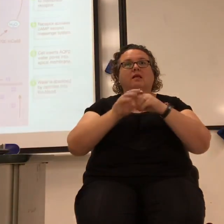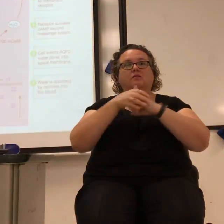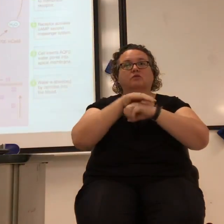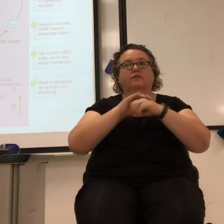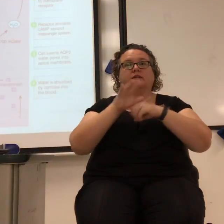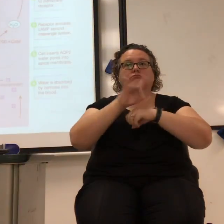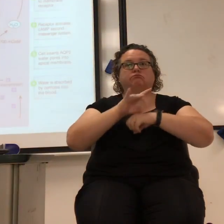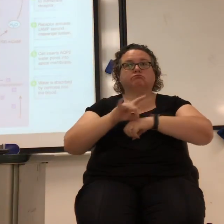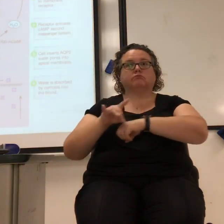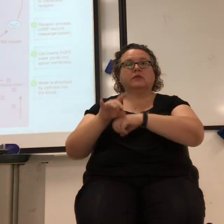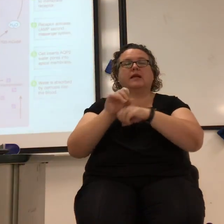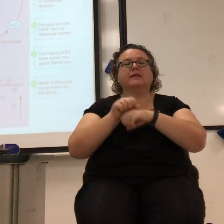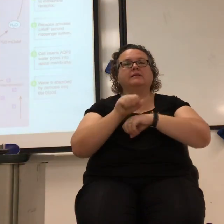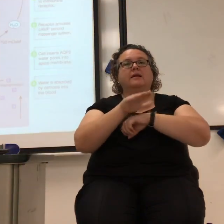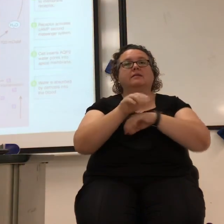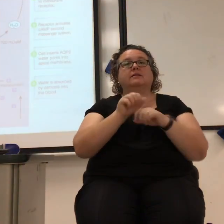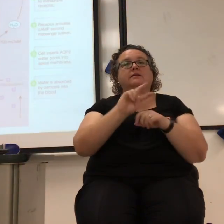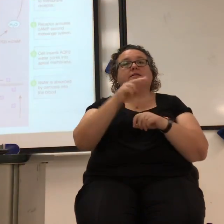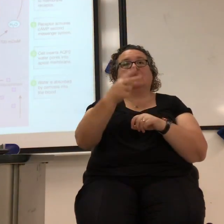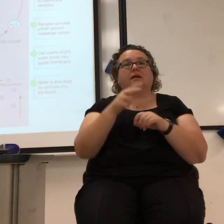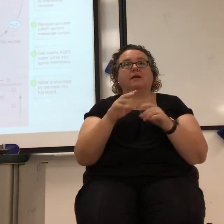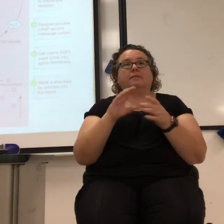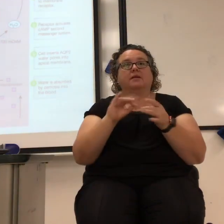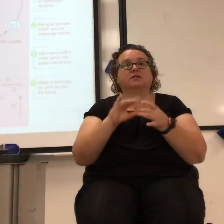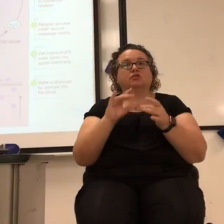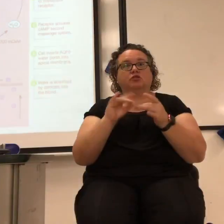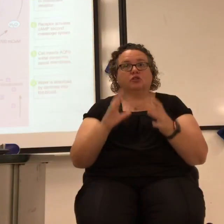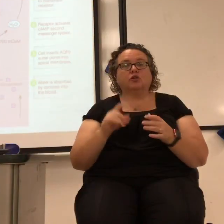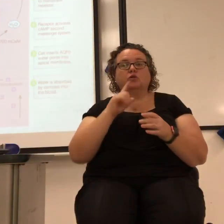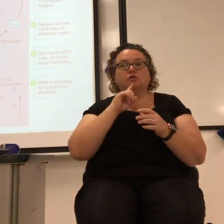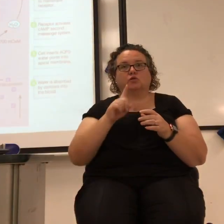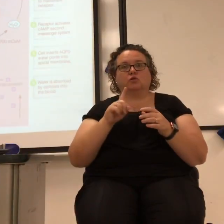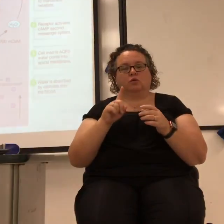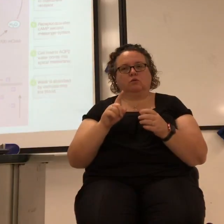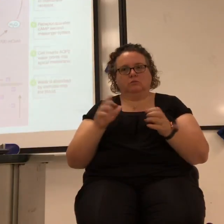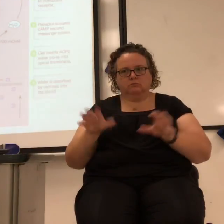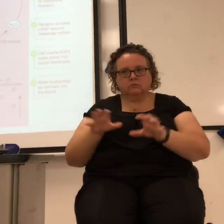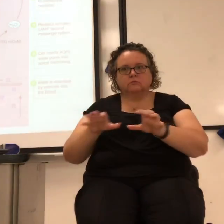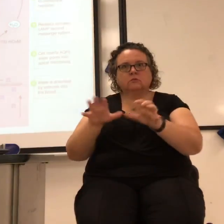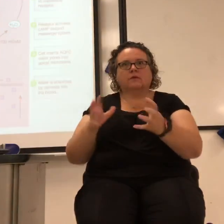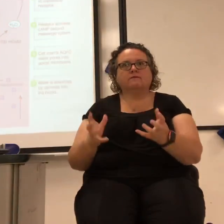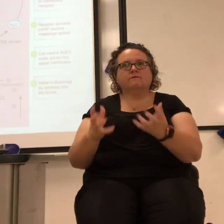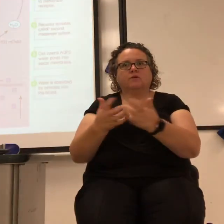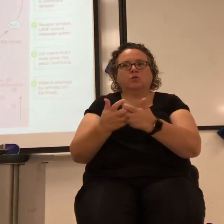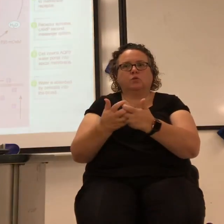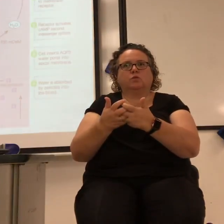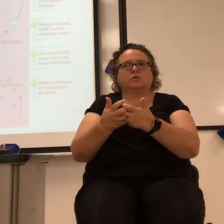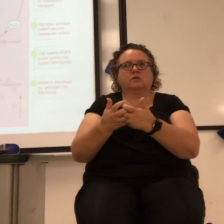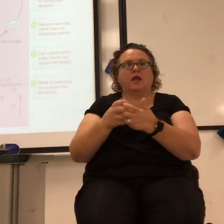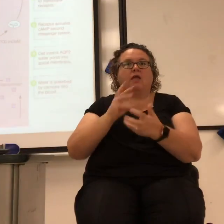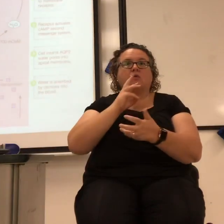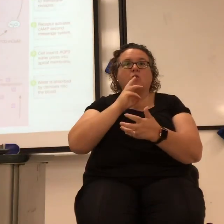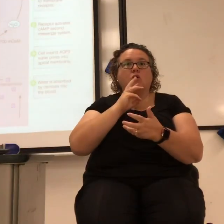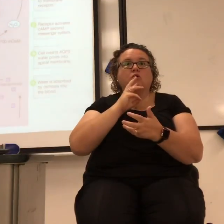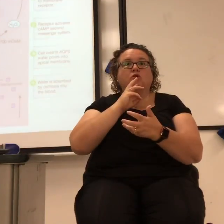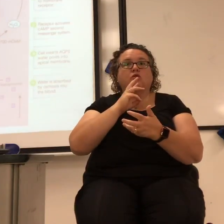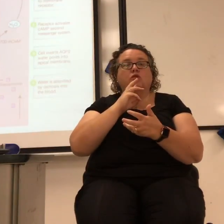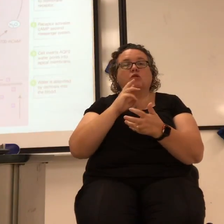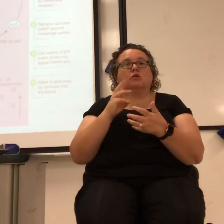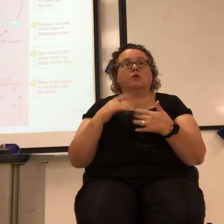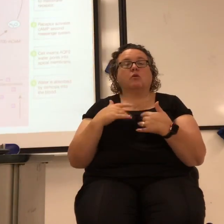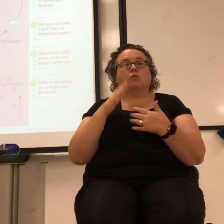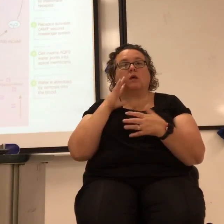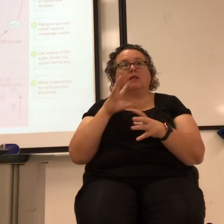messenger to mobilize these vesicles to fuse, and that their water pores, aquaporin,